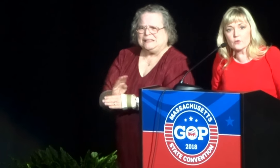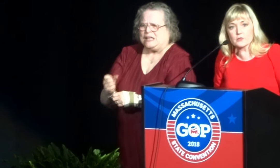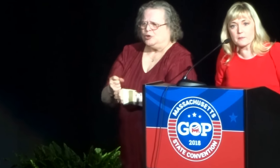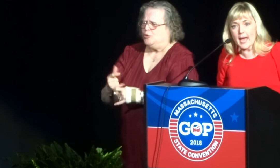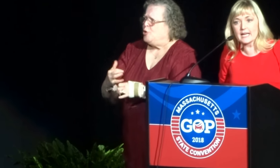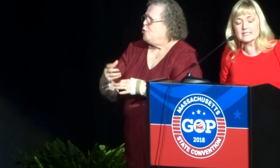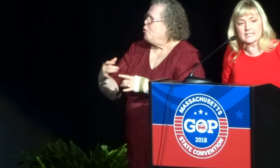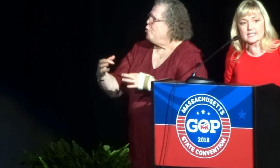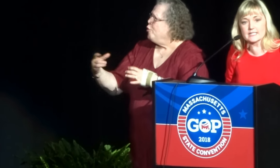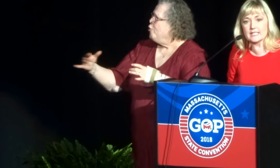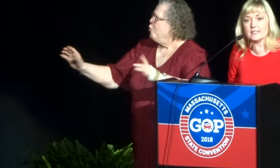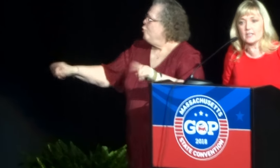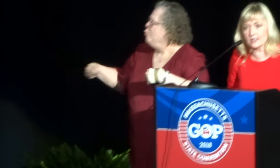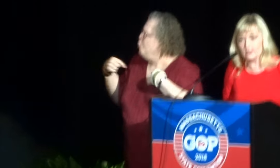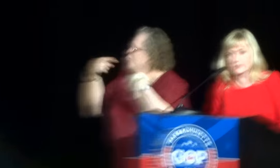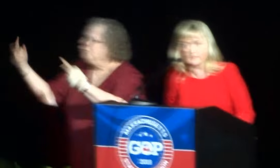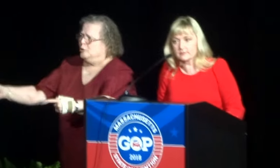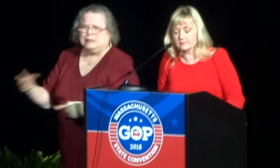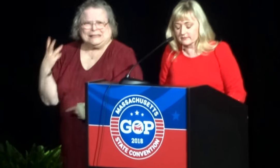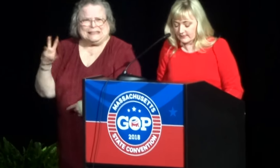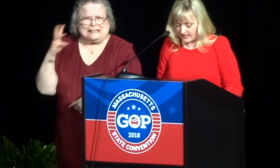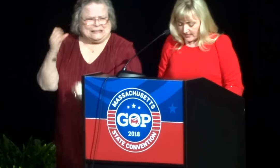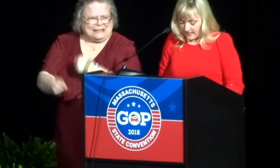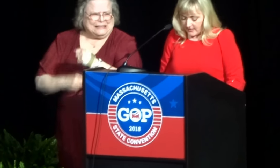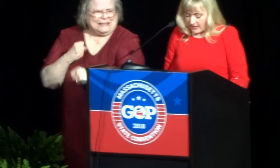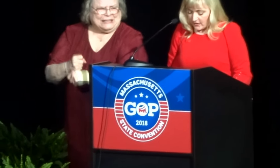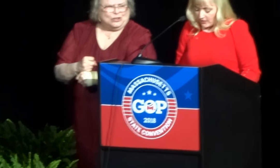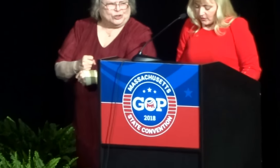steadily over the past 16 years.